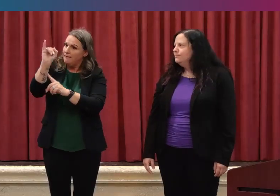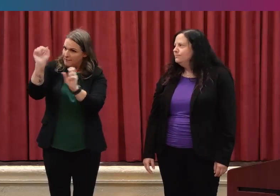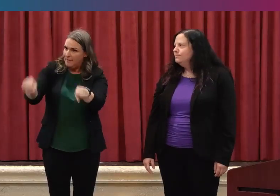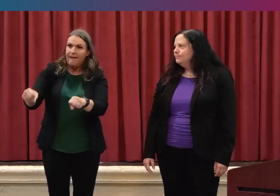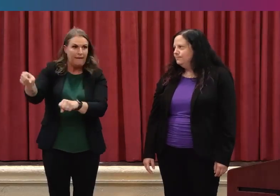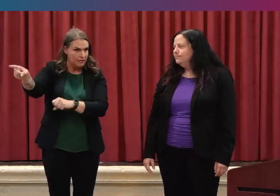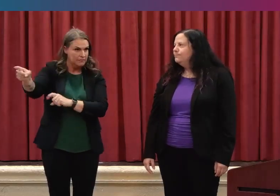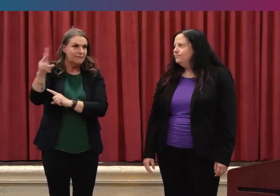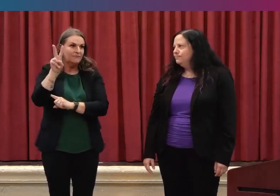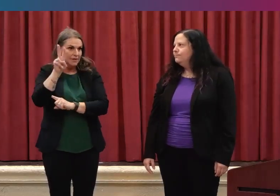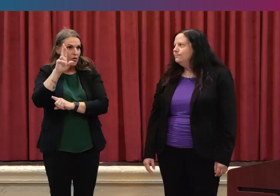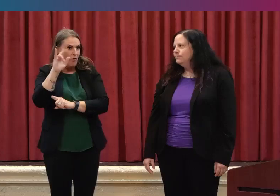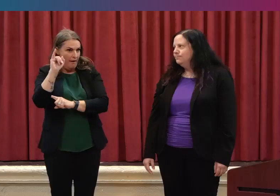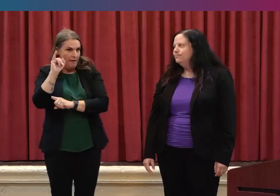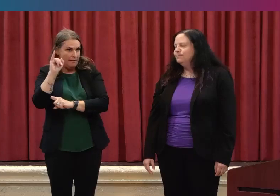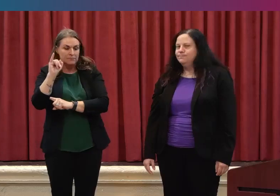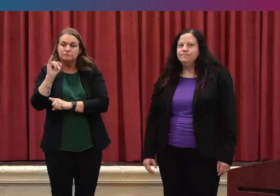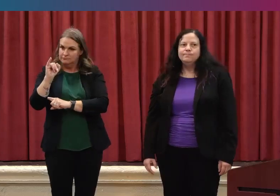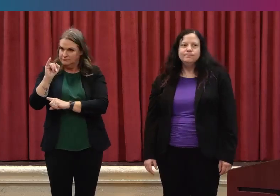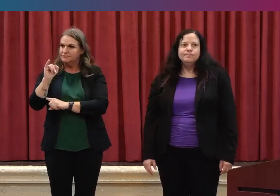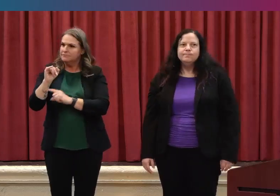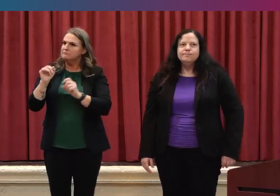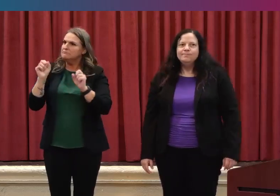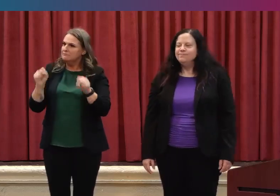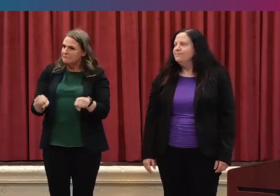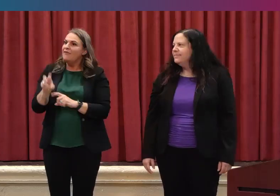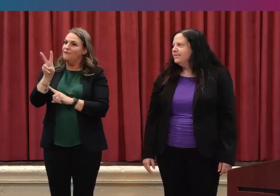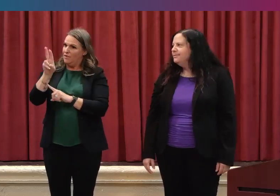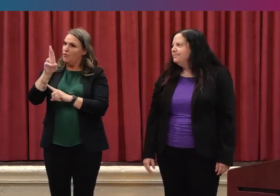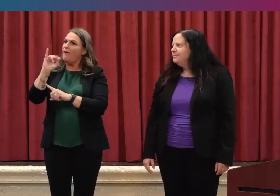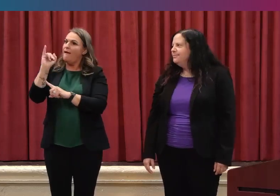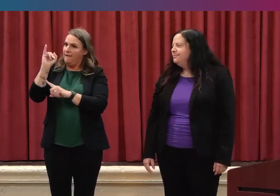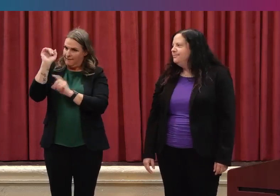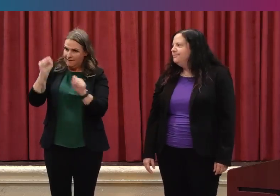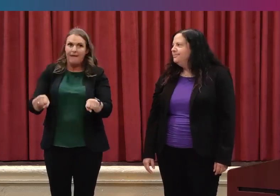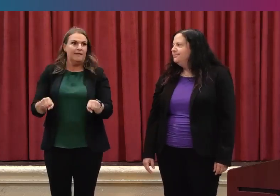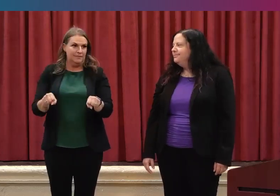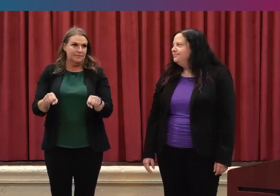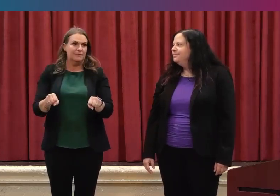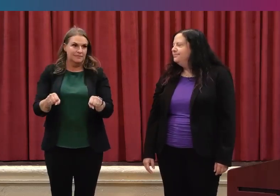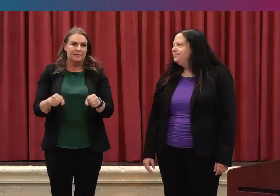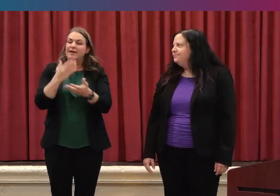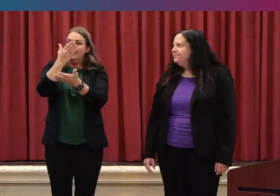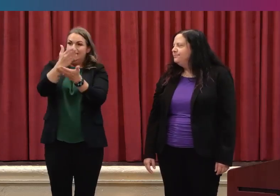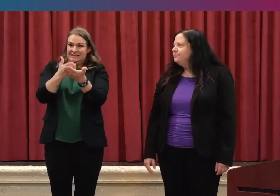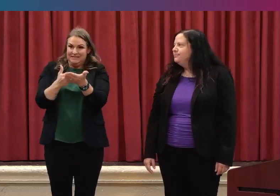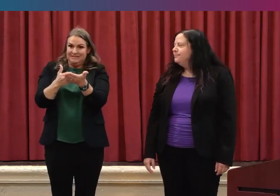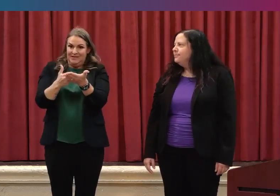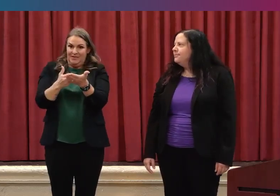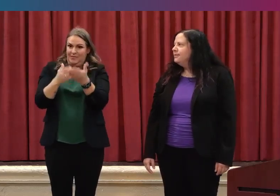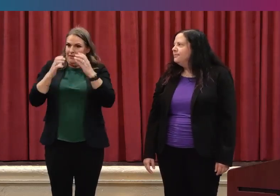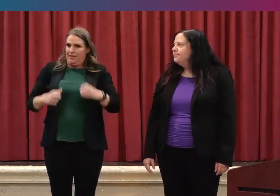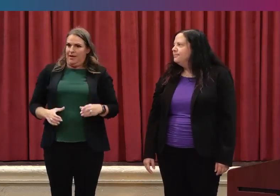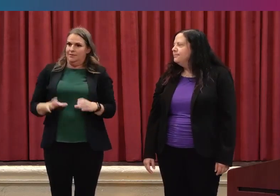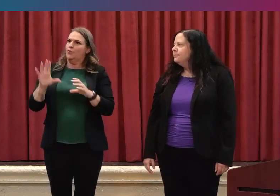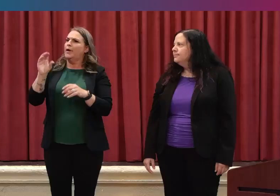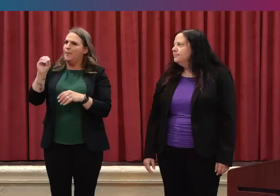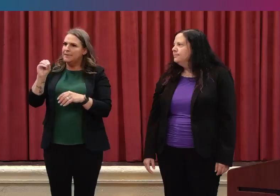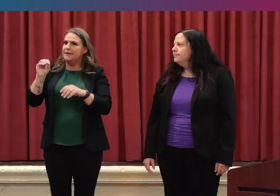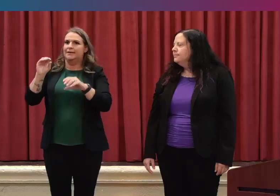those interpreters. The question was, can we do VRI services? Can we book that? And Dr. Haskell was saying, absolutely, that is something that